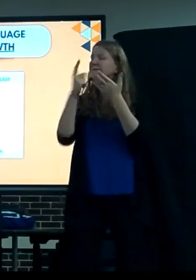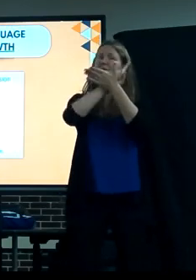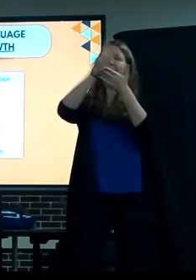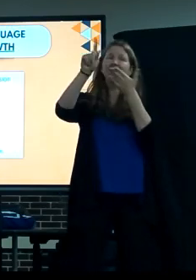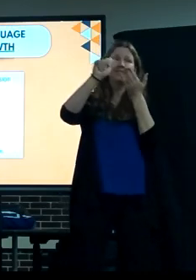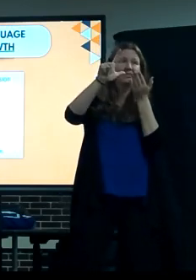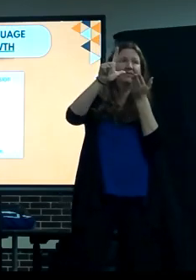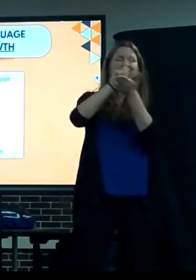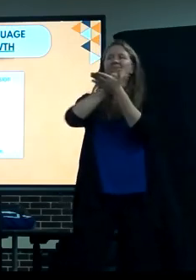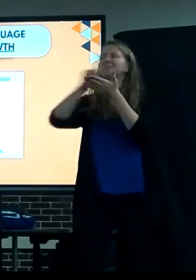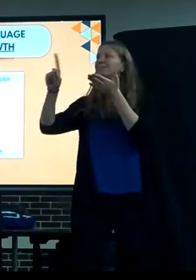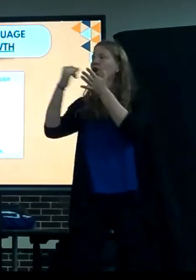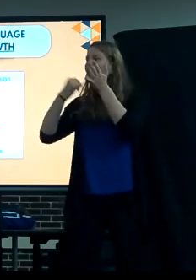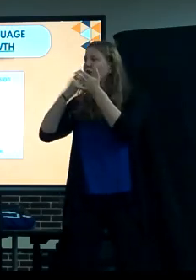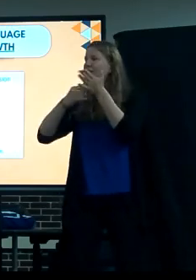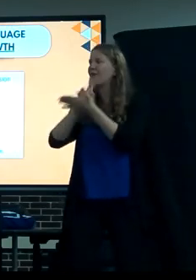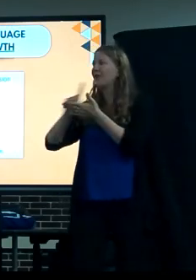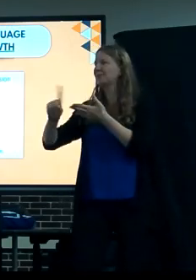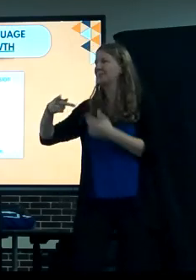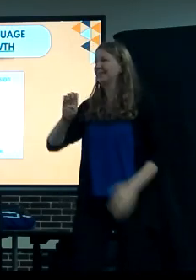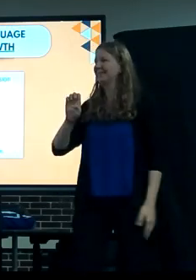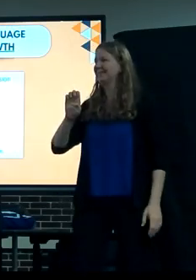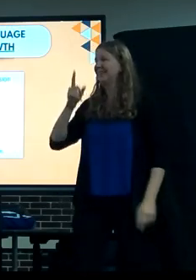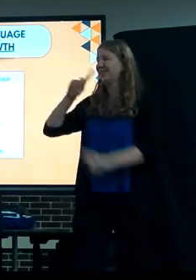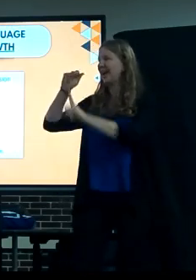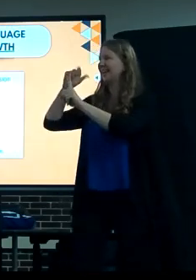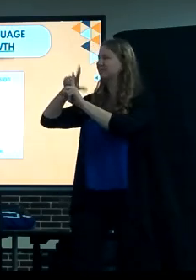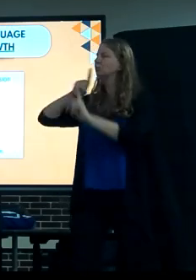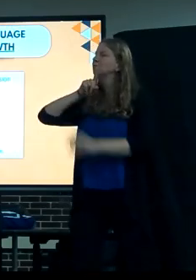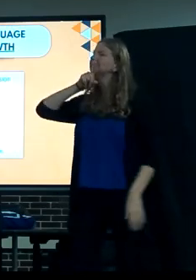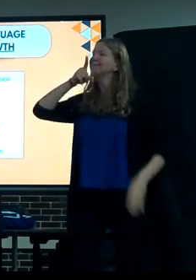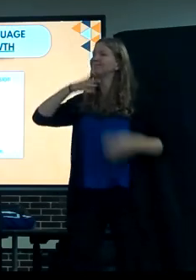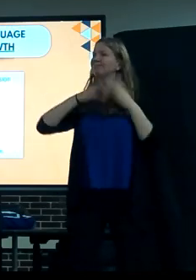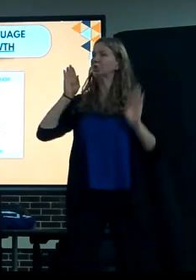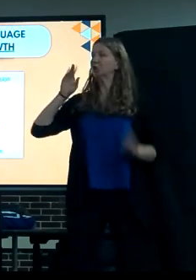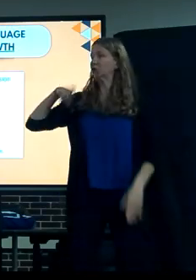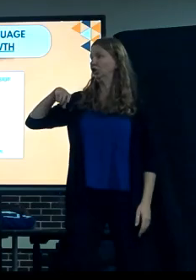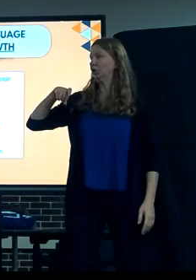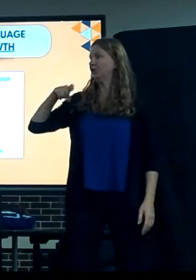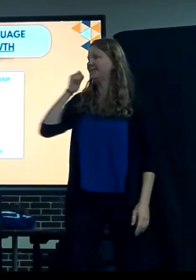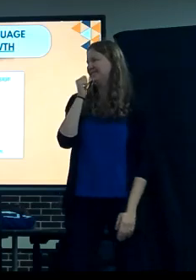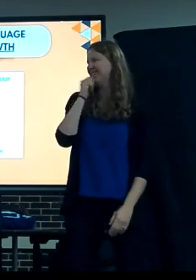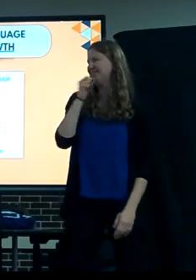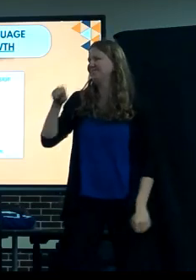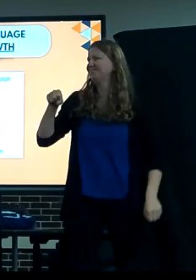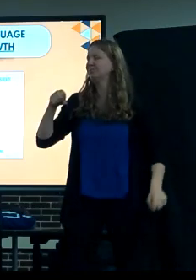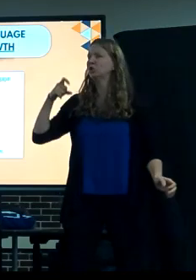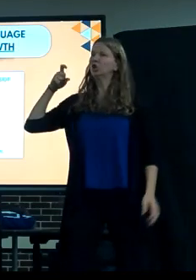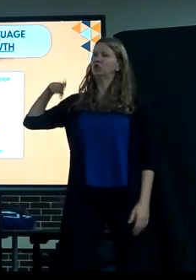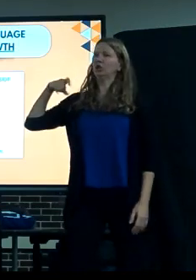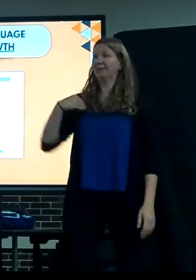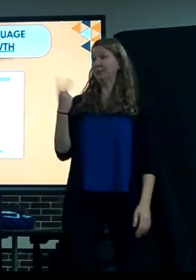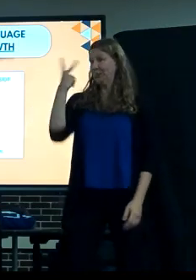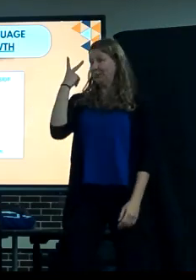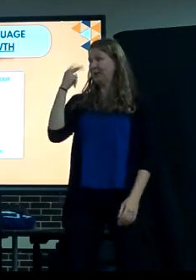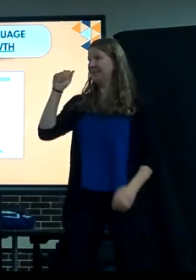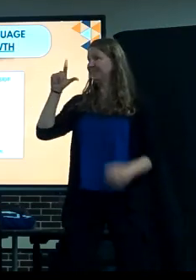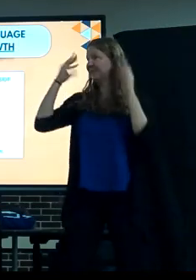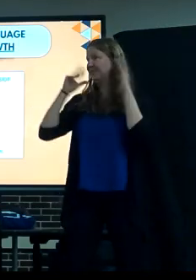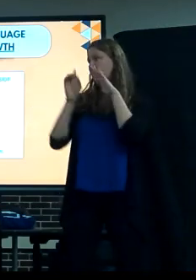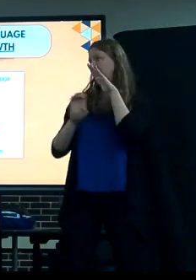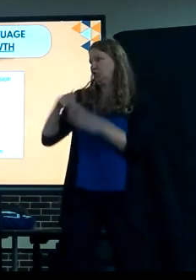a rotation for specials. So they do 1 week of ASL, 1 week of PE, and 1 week of art.